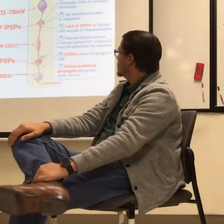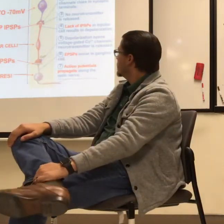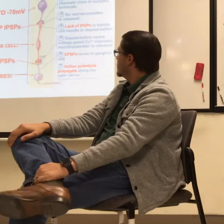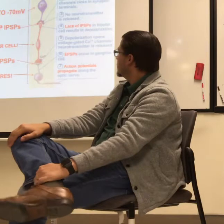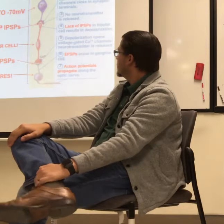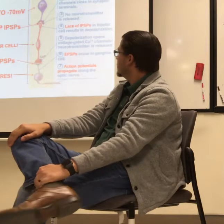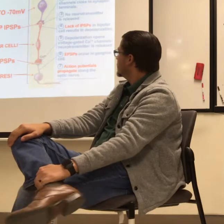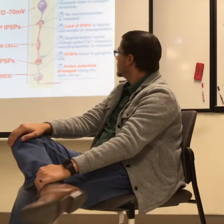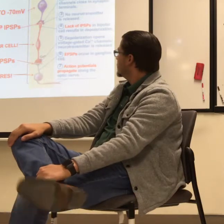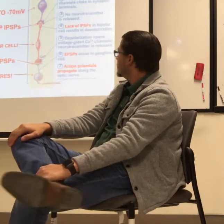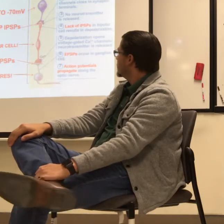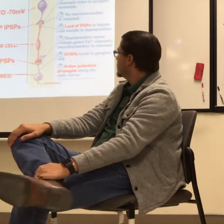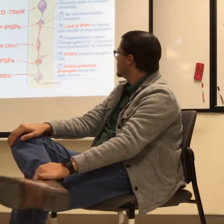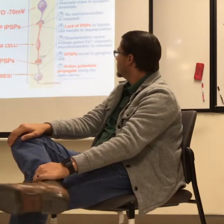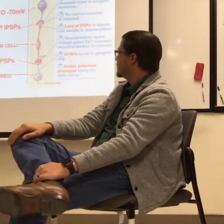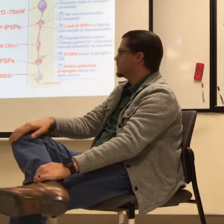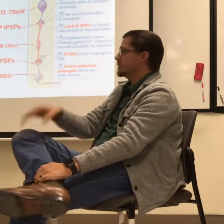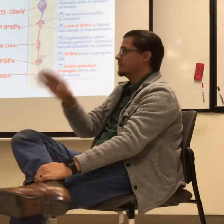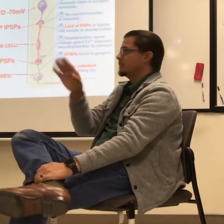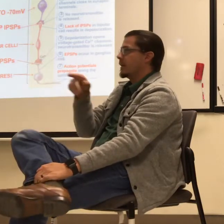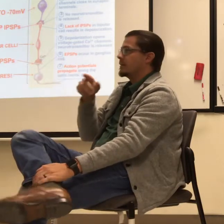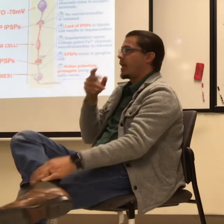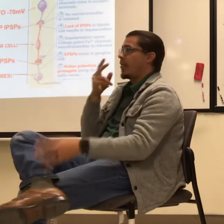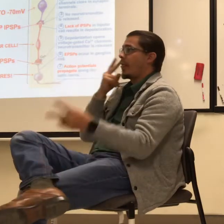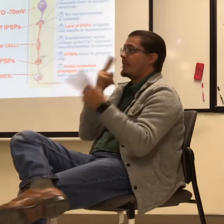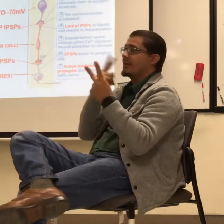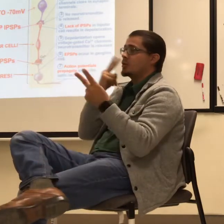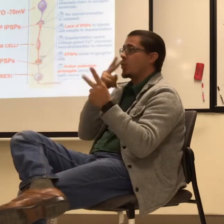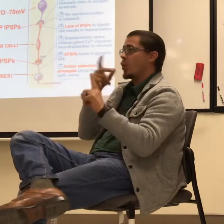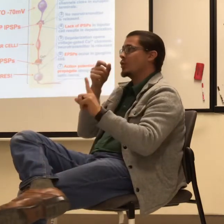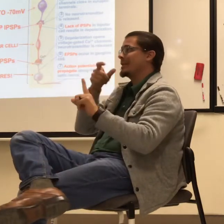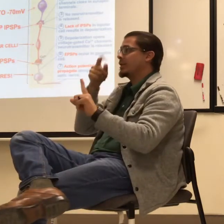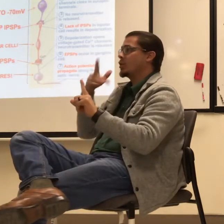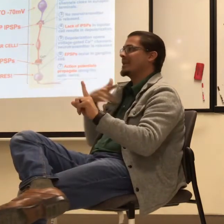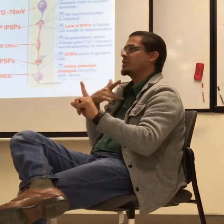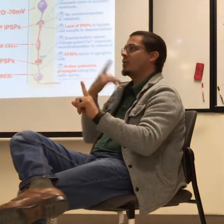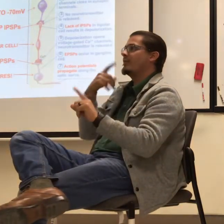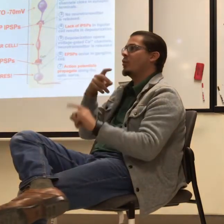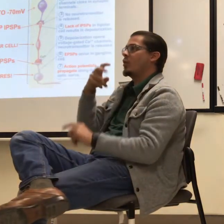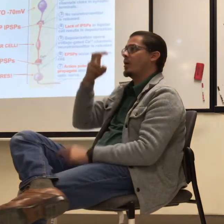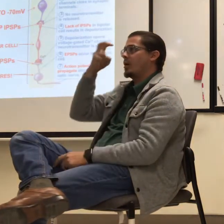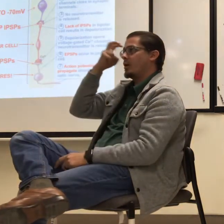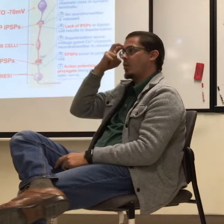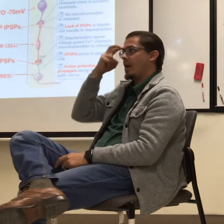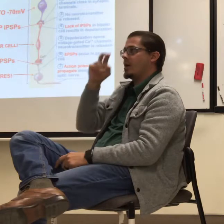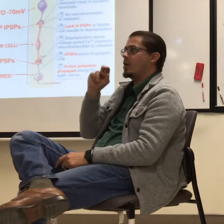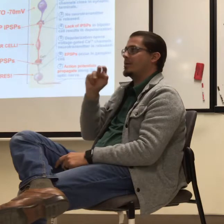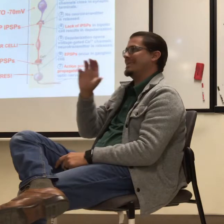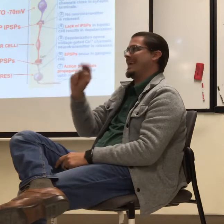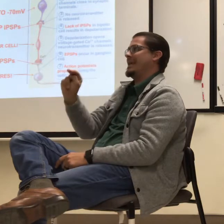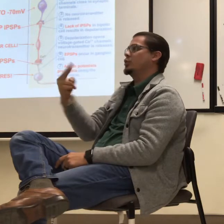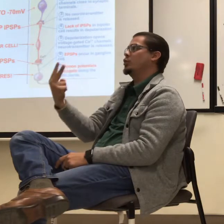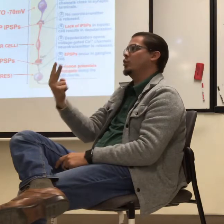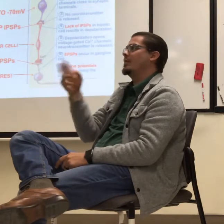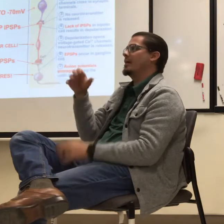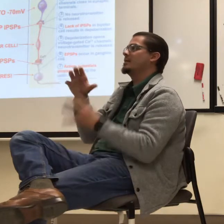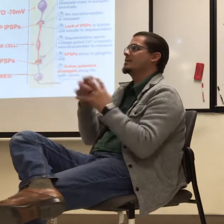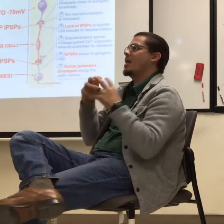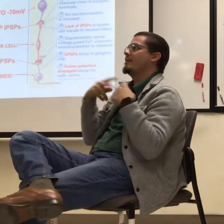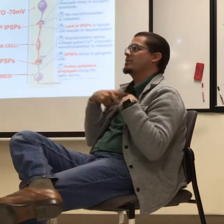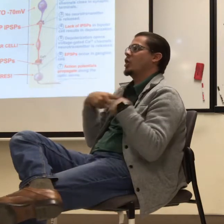That is basically the visual signal sensory for cranial nerve 2. That's the cell physiology there.